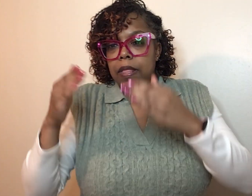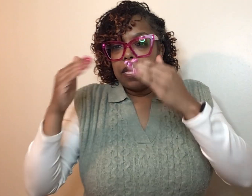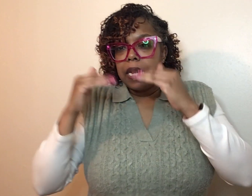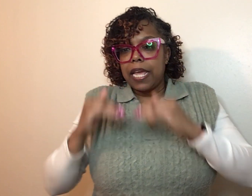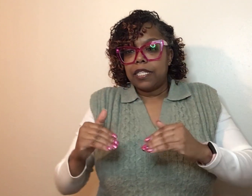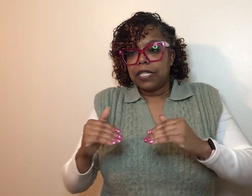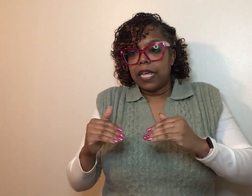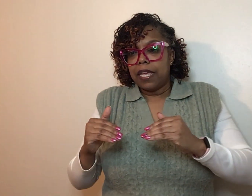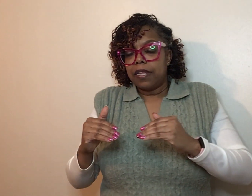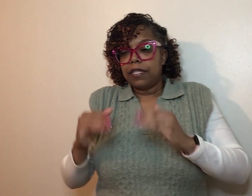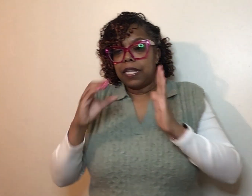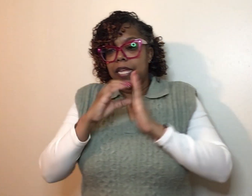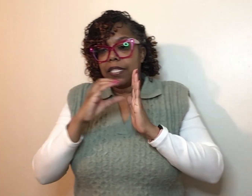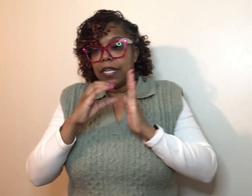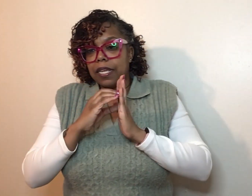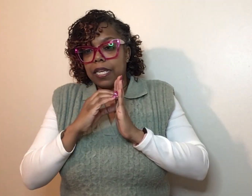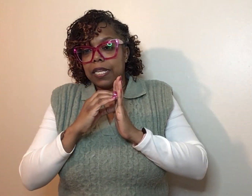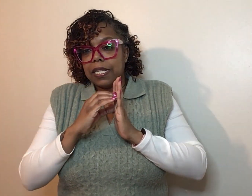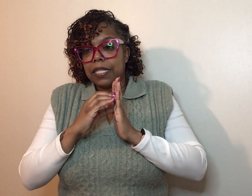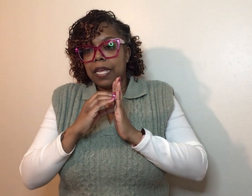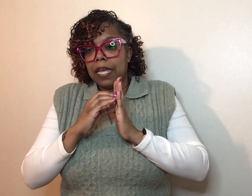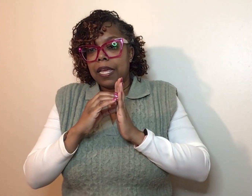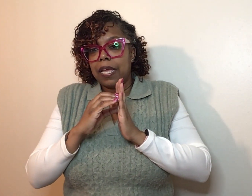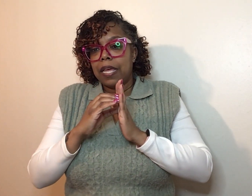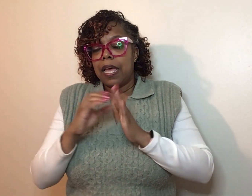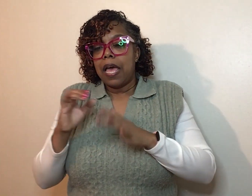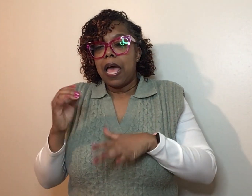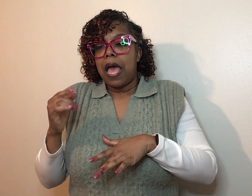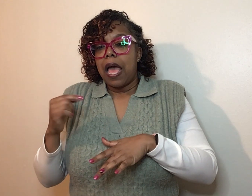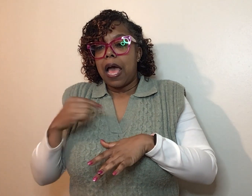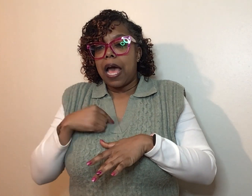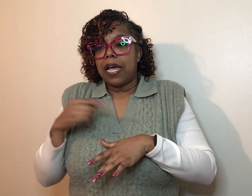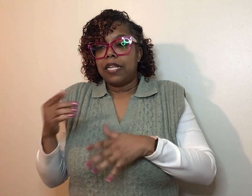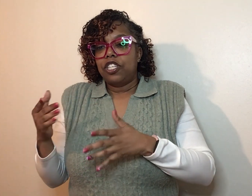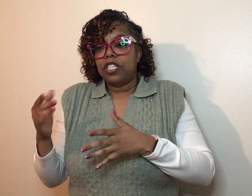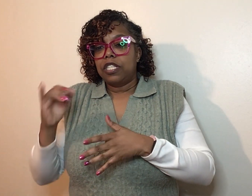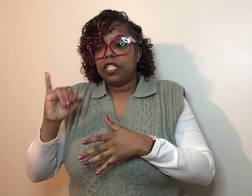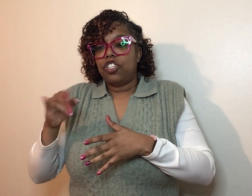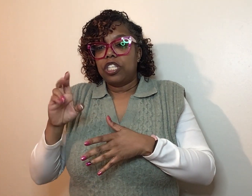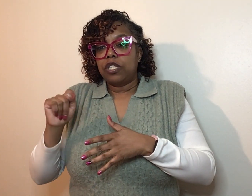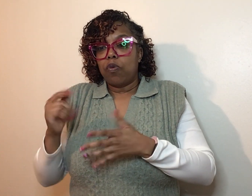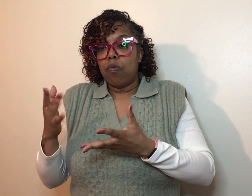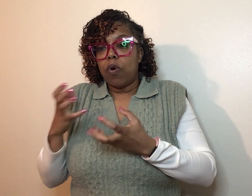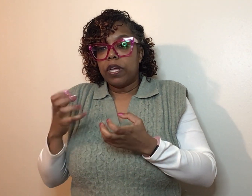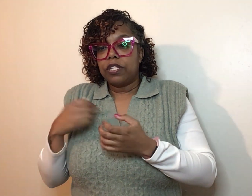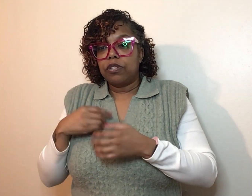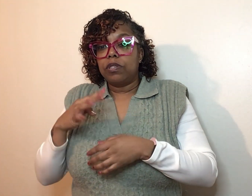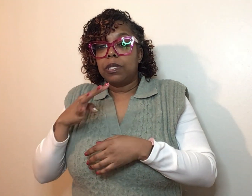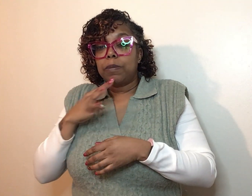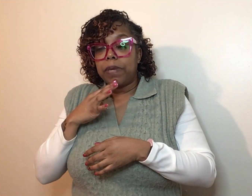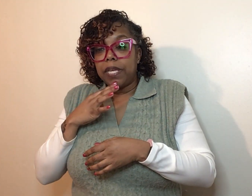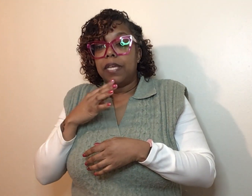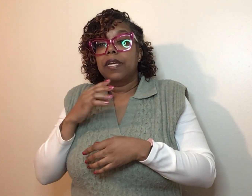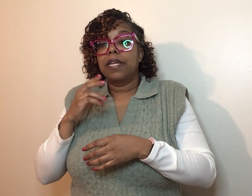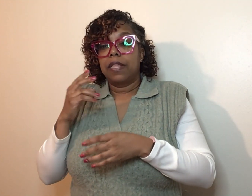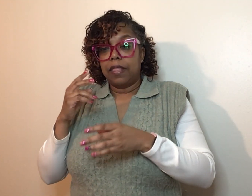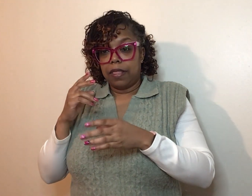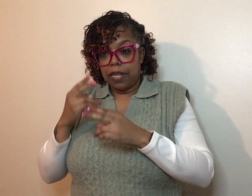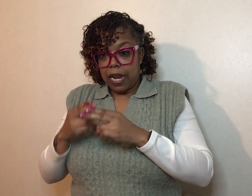the next stanza is, I just want to speak the